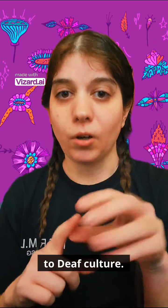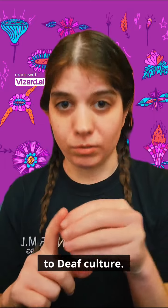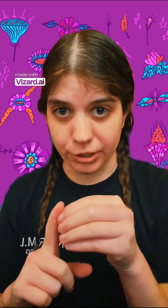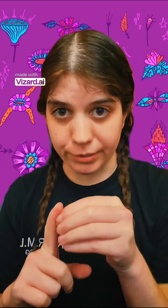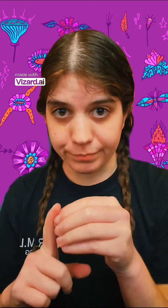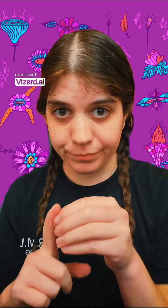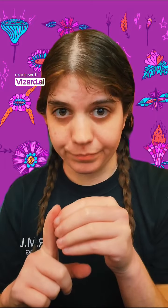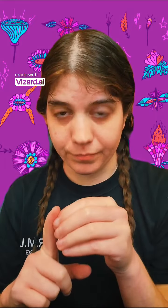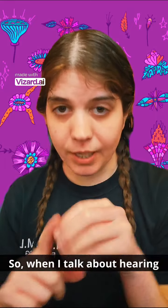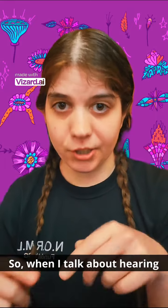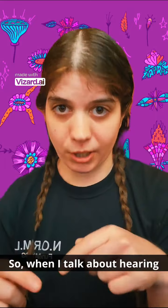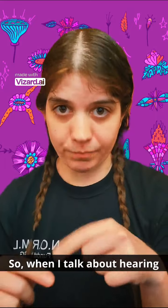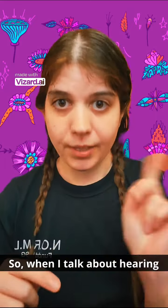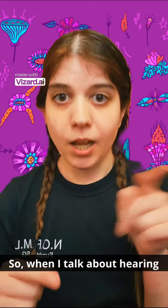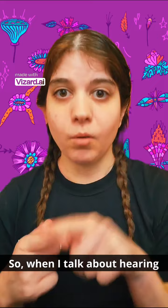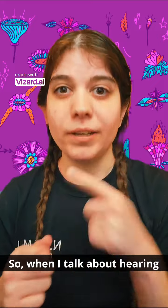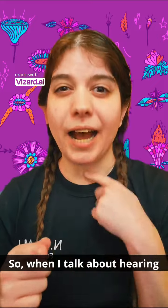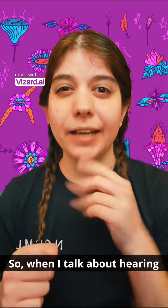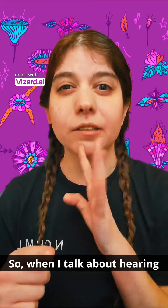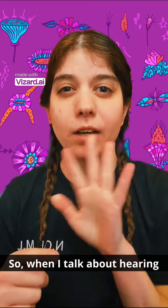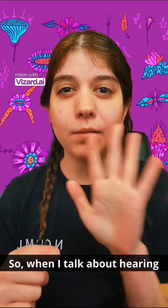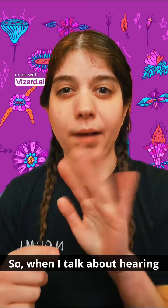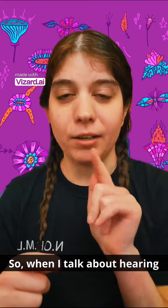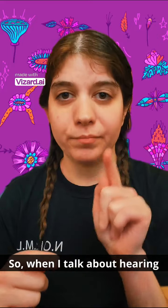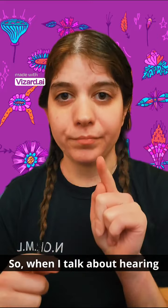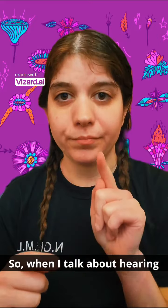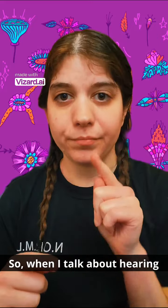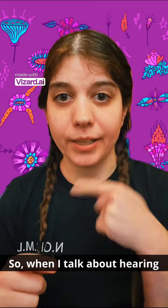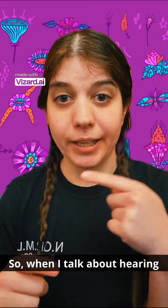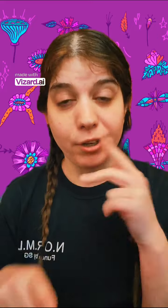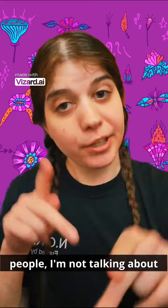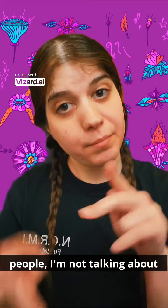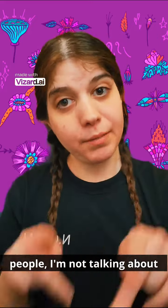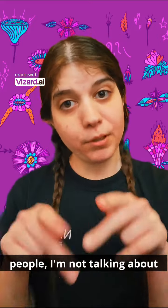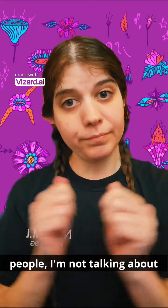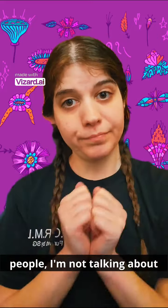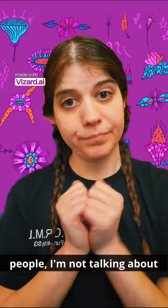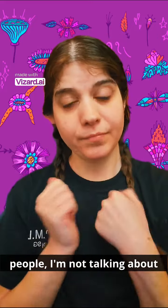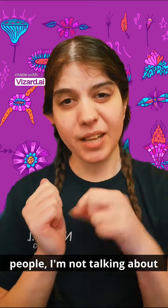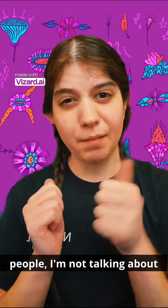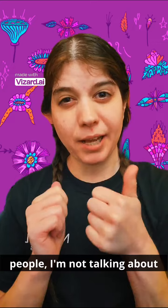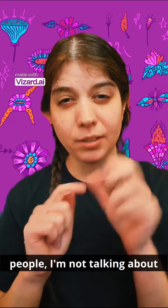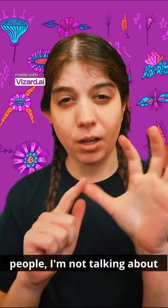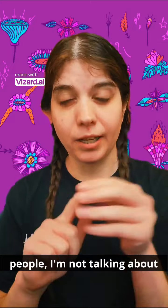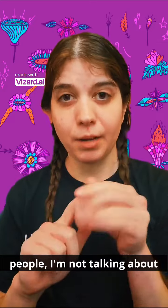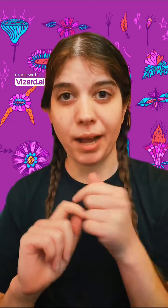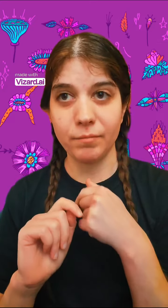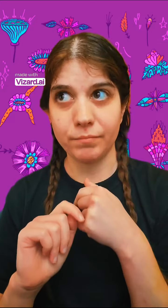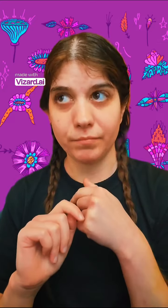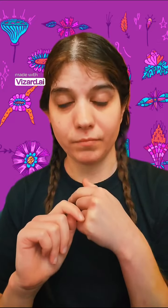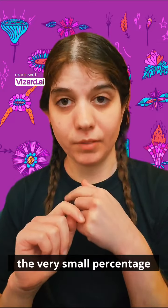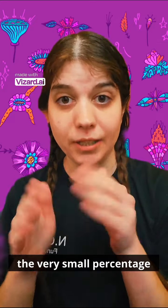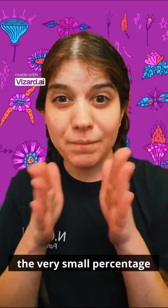culture. So, when I talk about hearing people, I'm not talking about the very